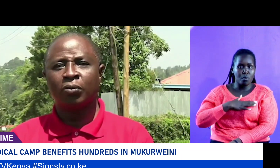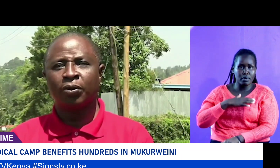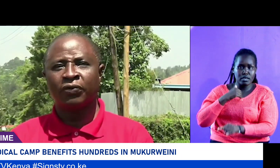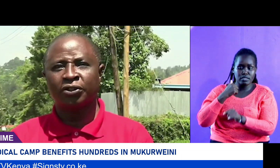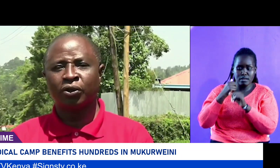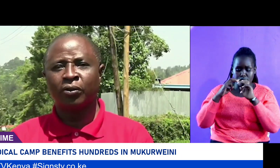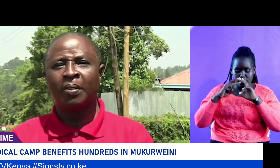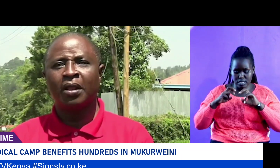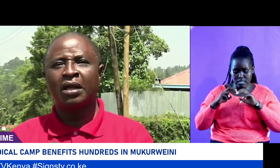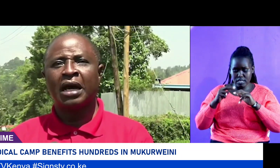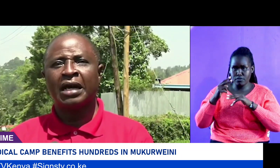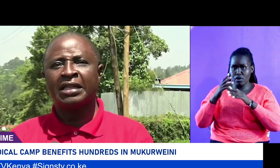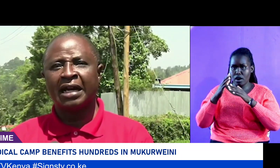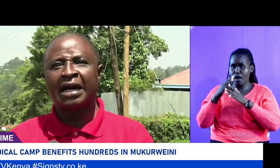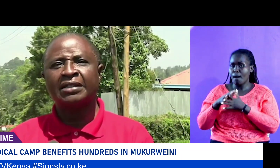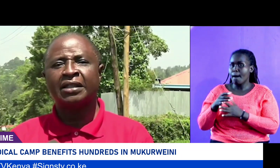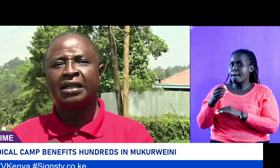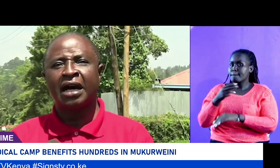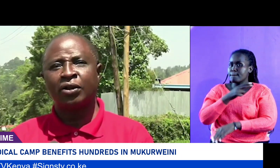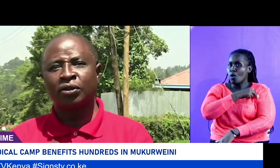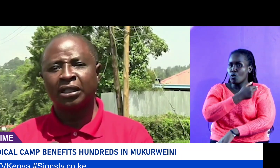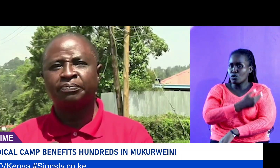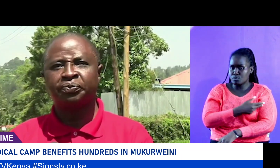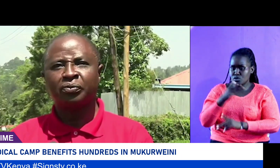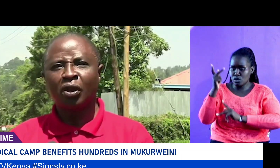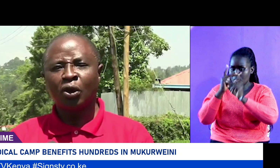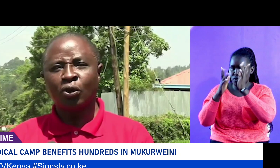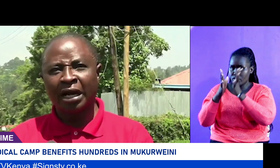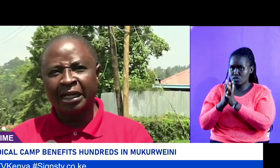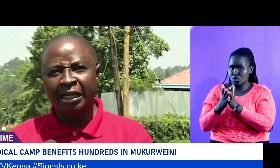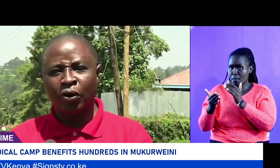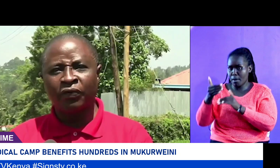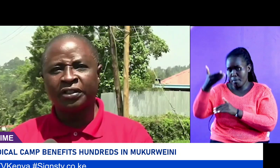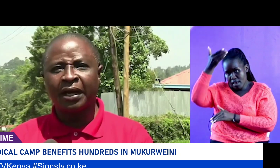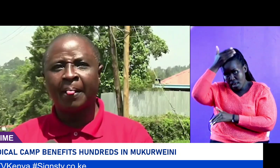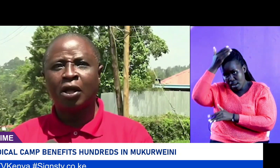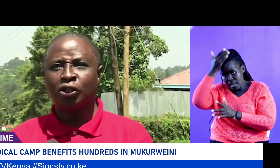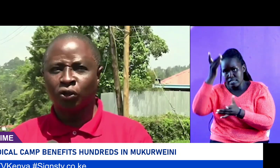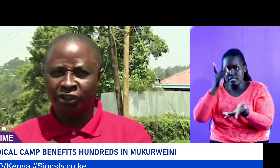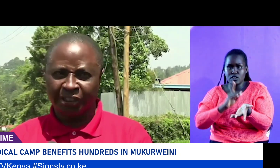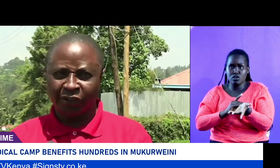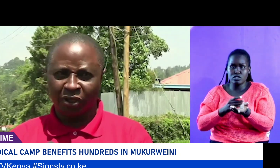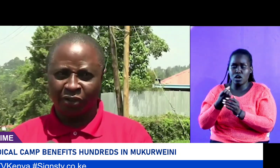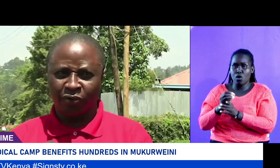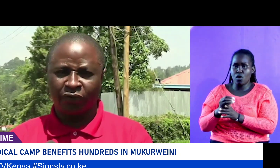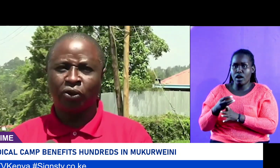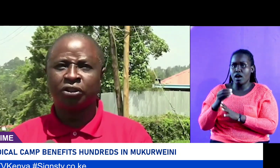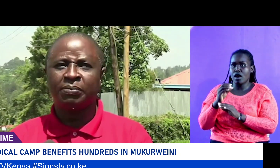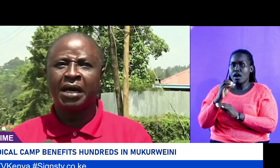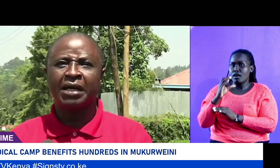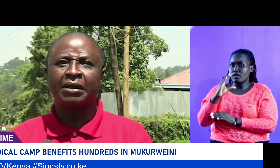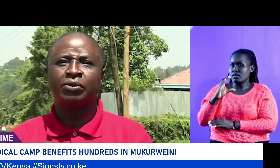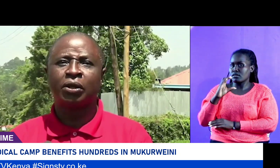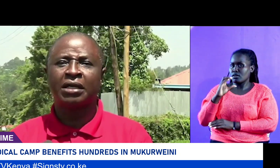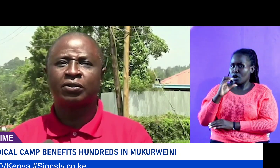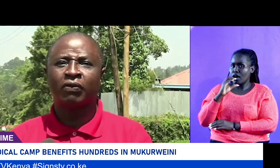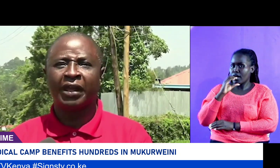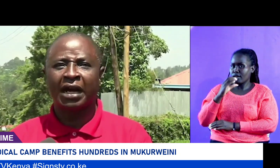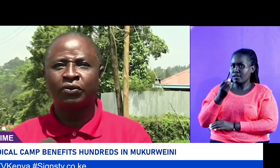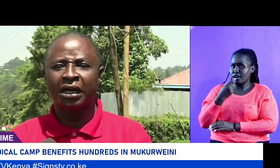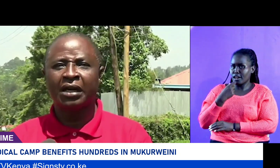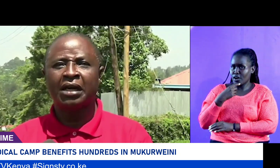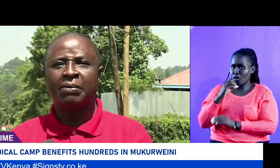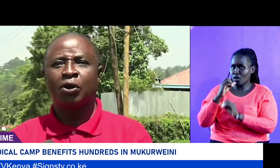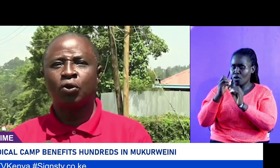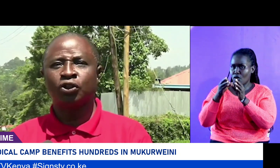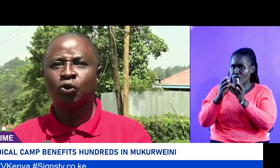for a medical professional, either a nurse, either a doctor, or a clinical officer. Don't treat yourself. Don't buy drugs over